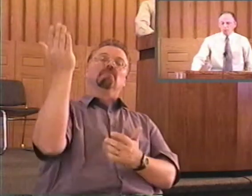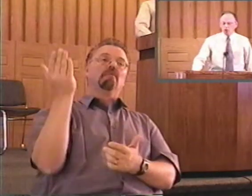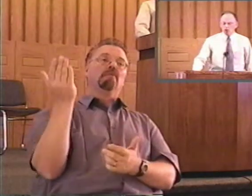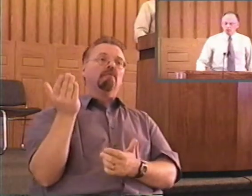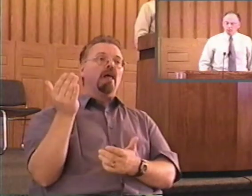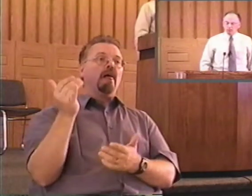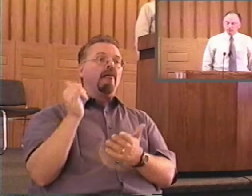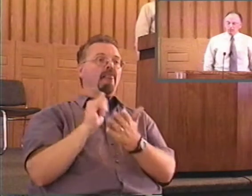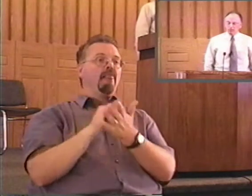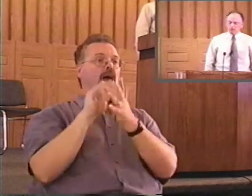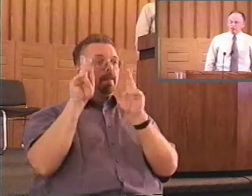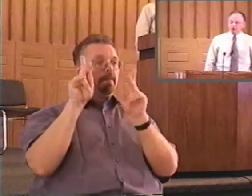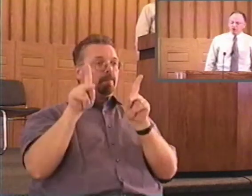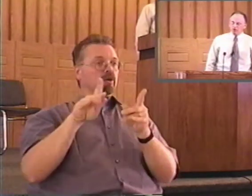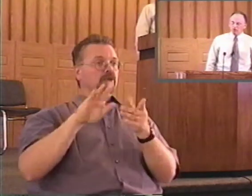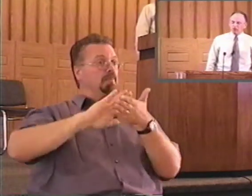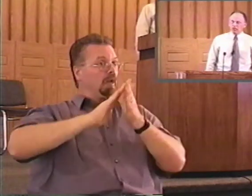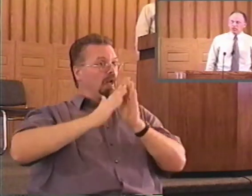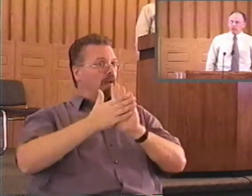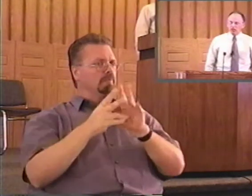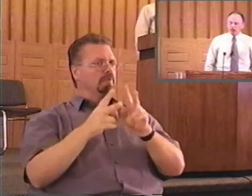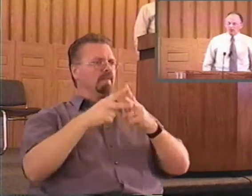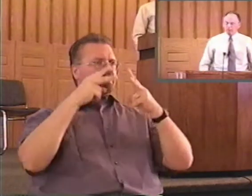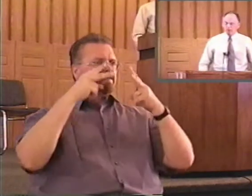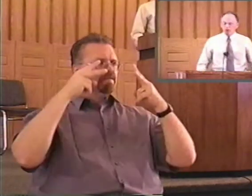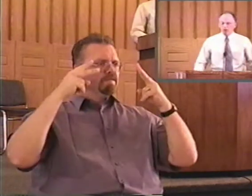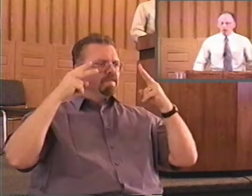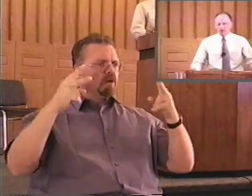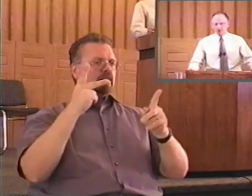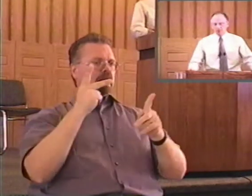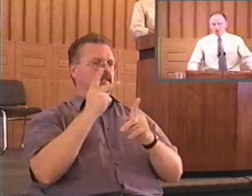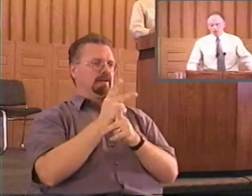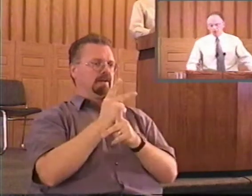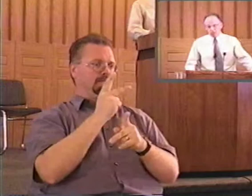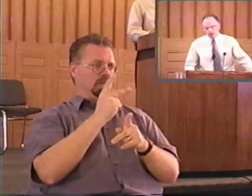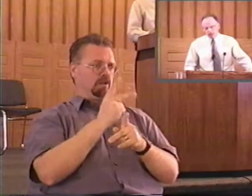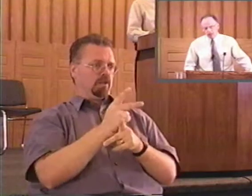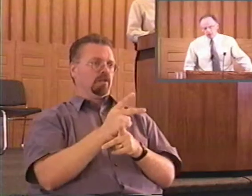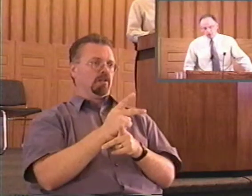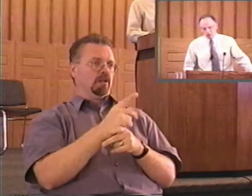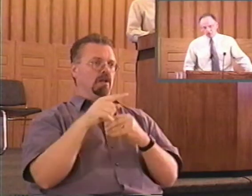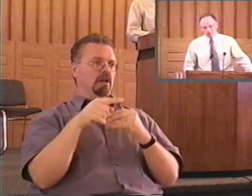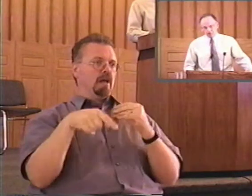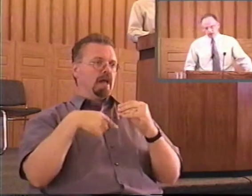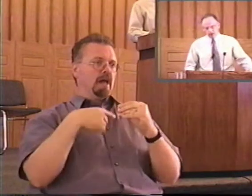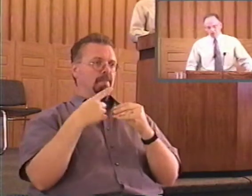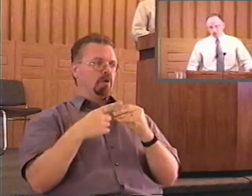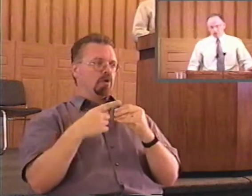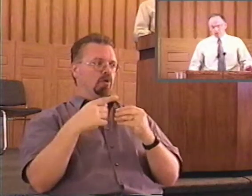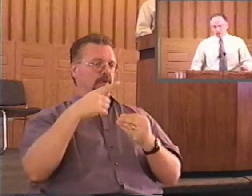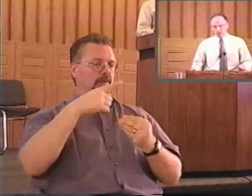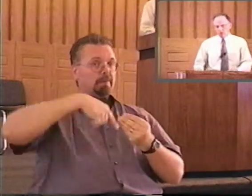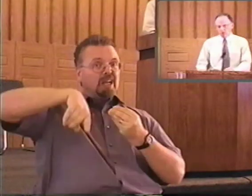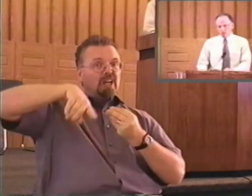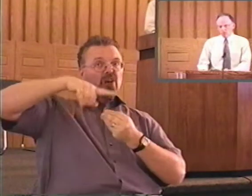then that person becomes very careful about being around